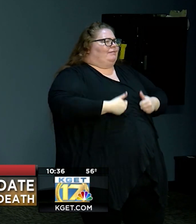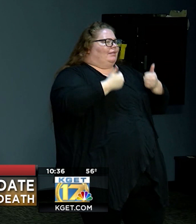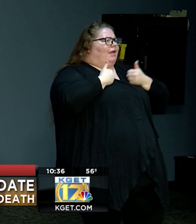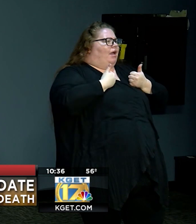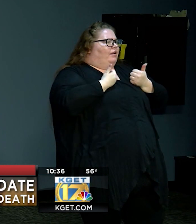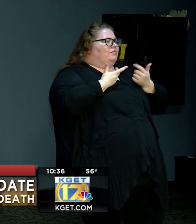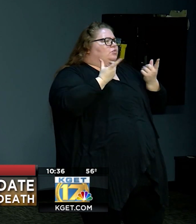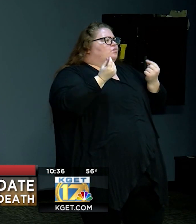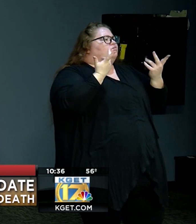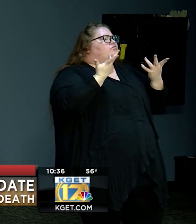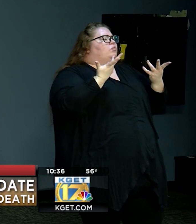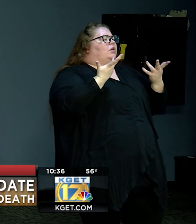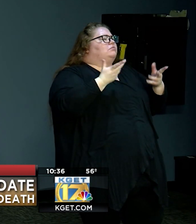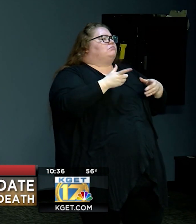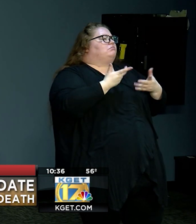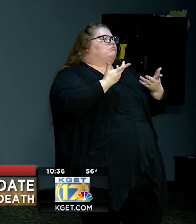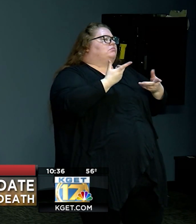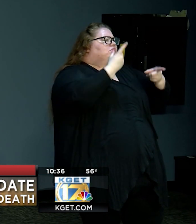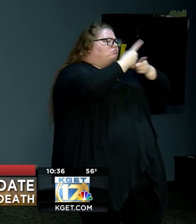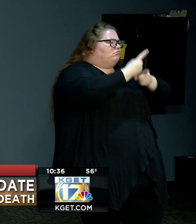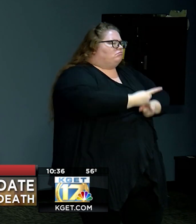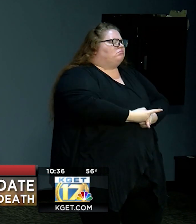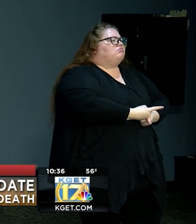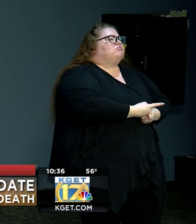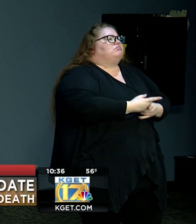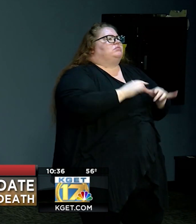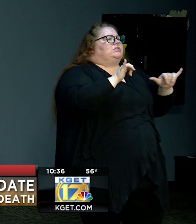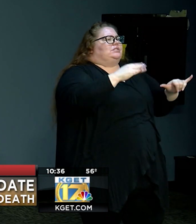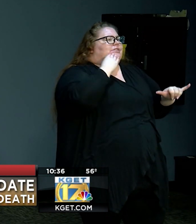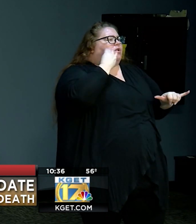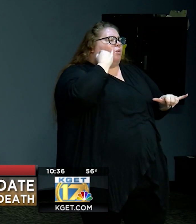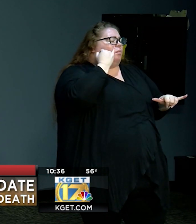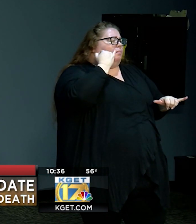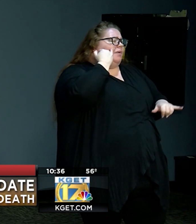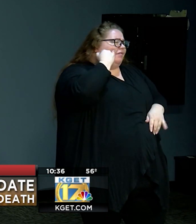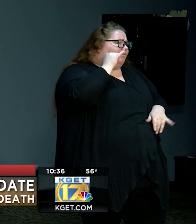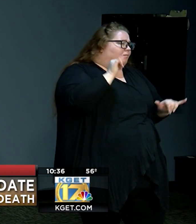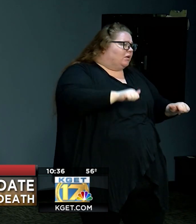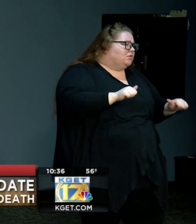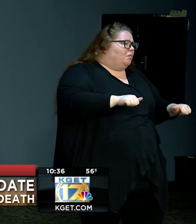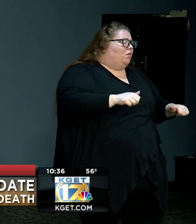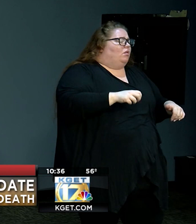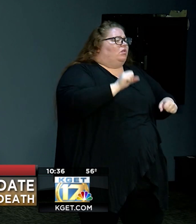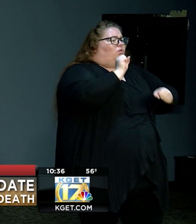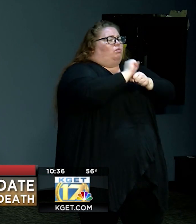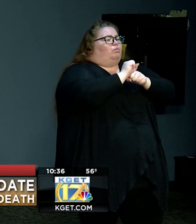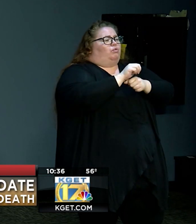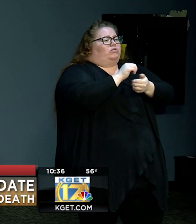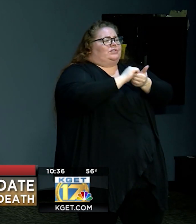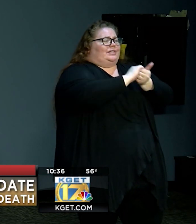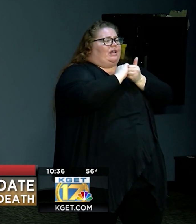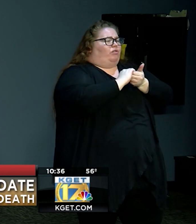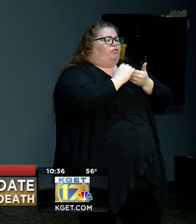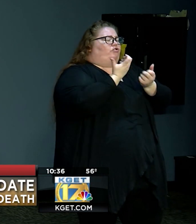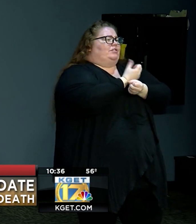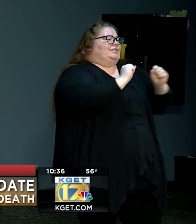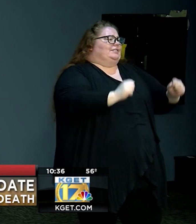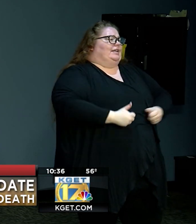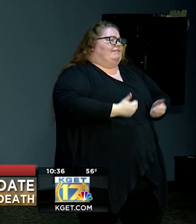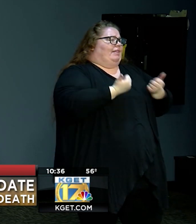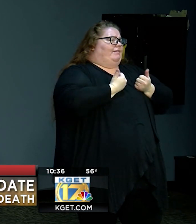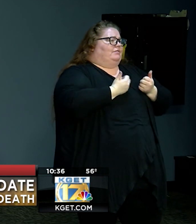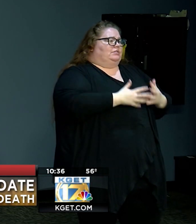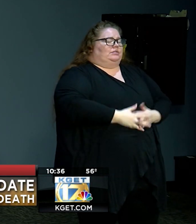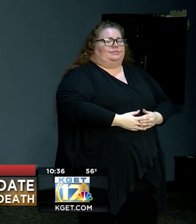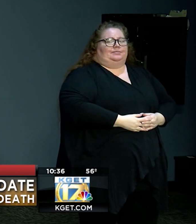right for everyone. So again, stay home where possible, work together, and save lives. Thank you.